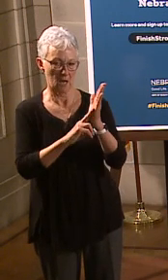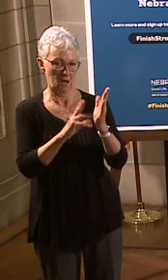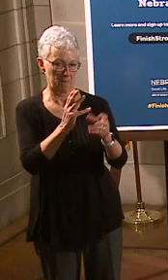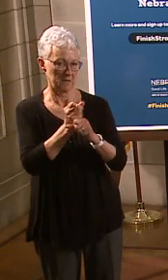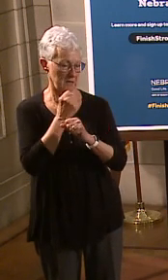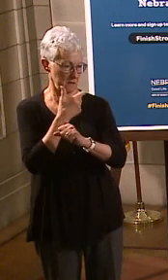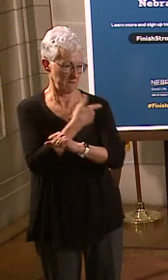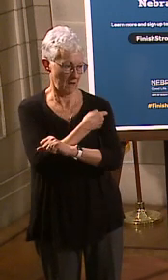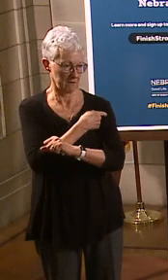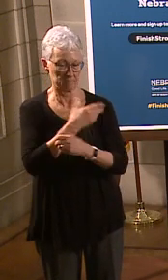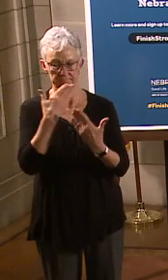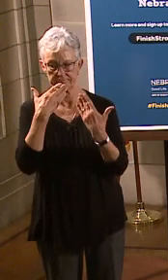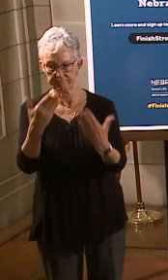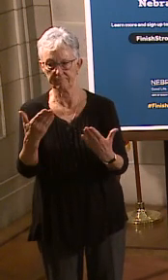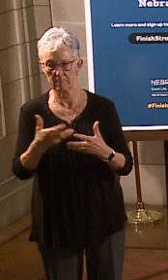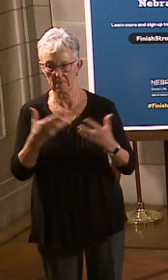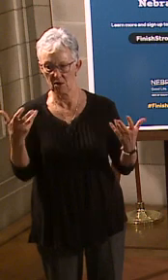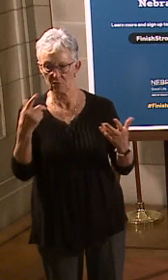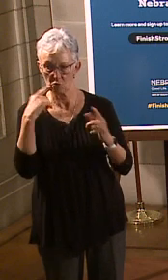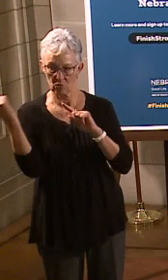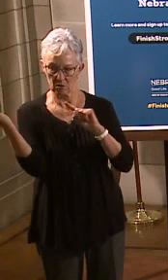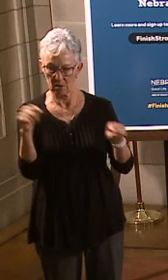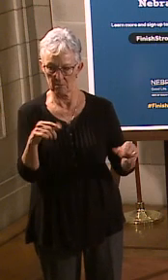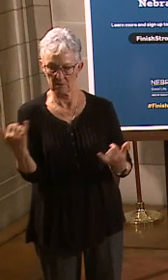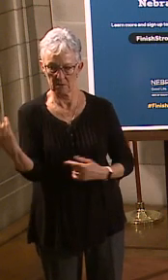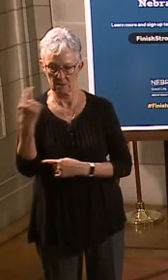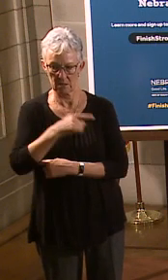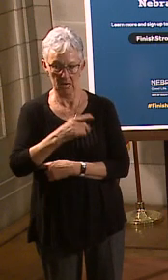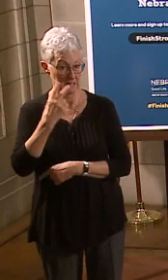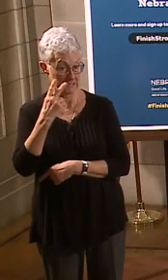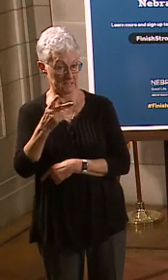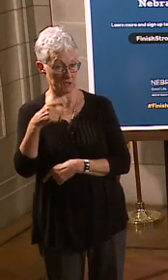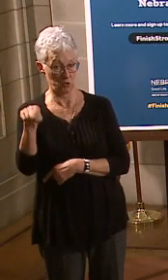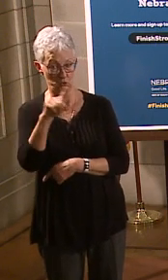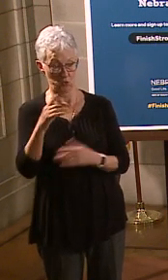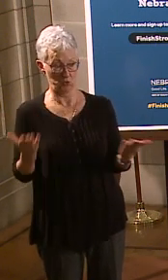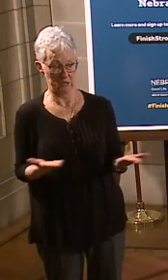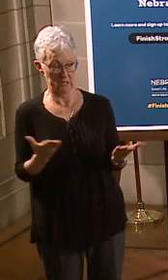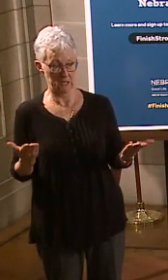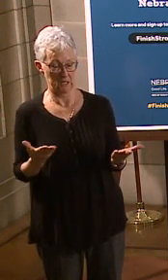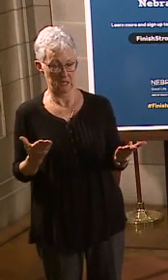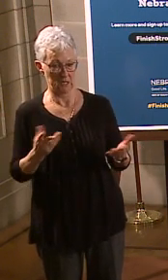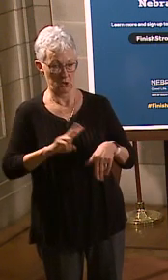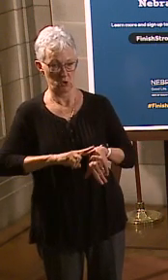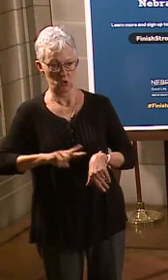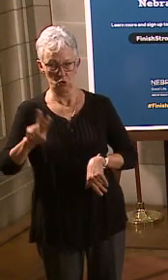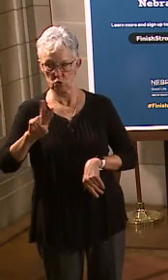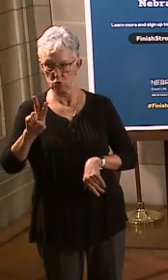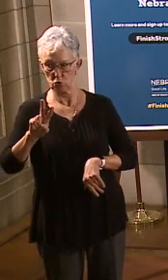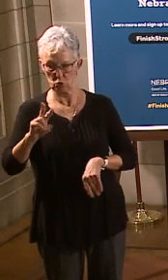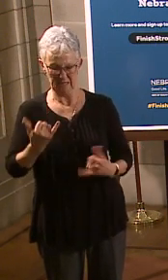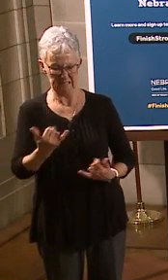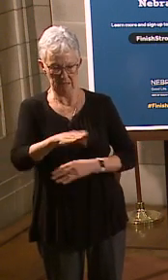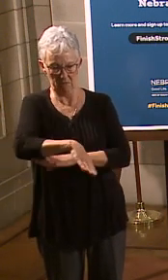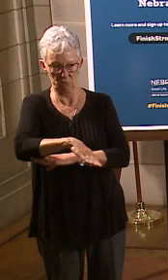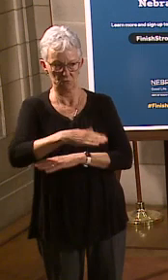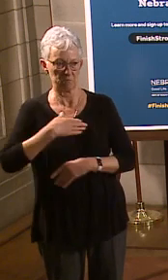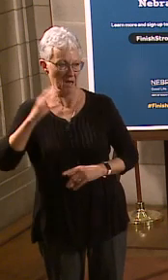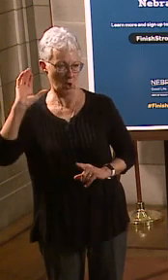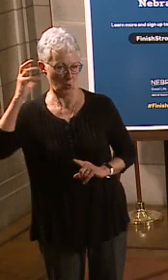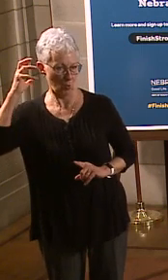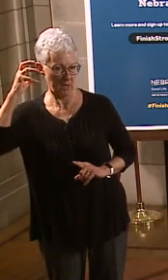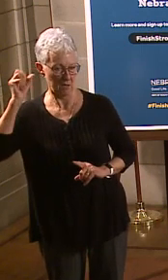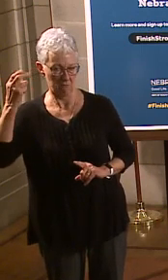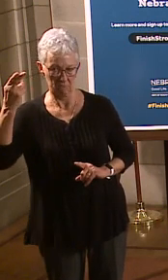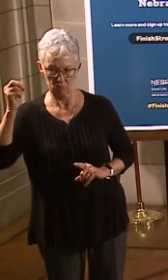pandemic. Thank you all again very much for being here today, and we'll see you again here, 2 p.m. Central Time will be my radio call-in show. Next